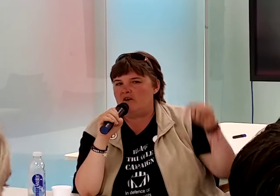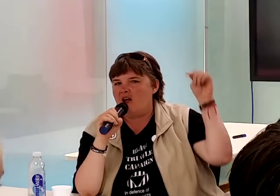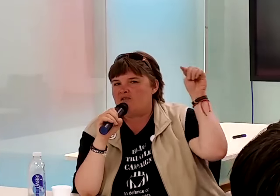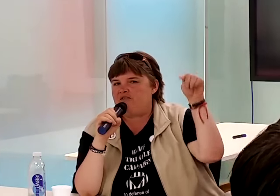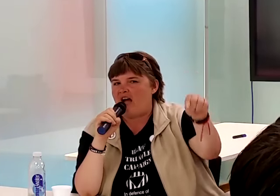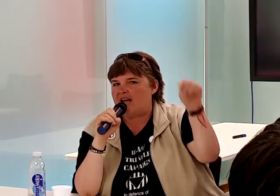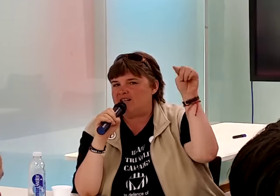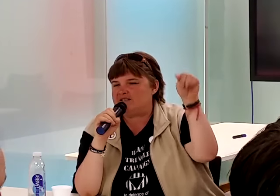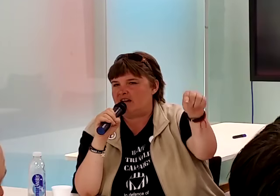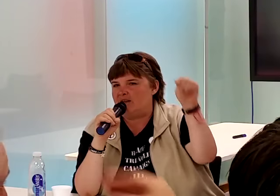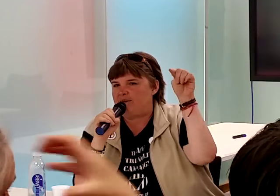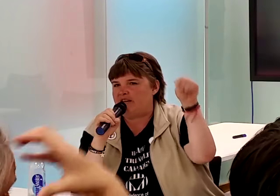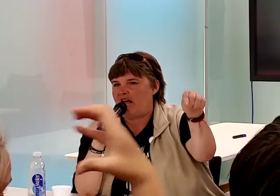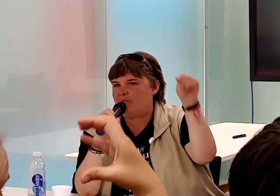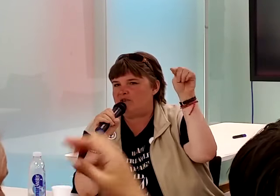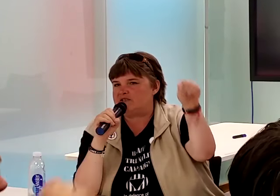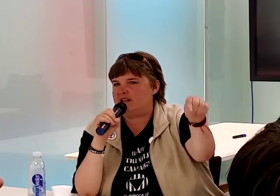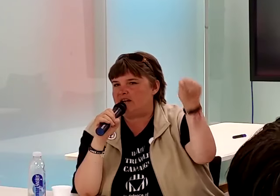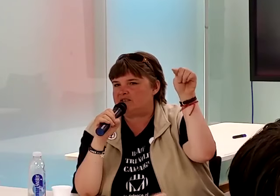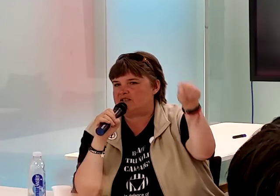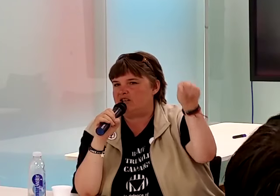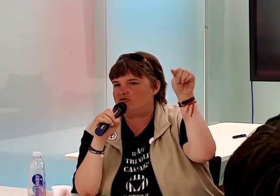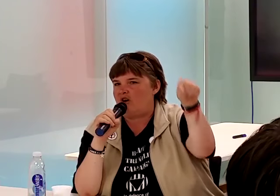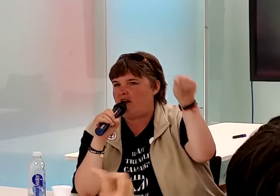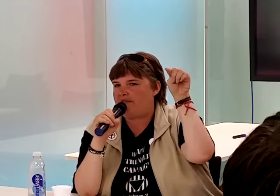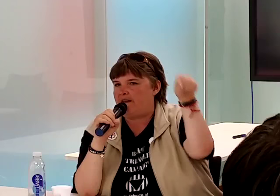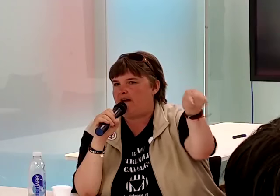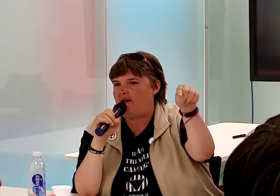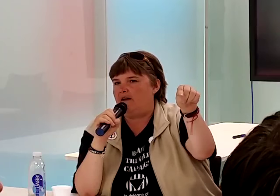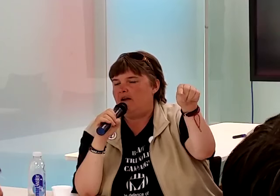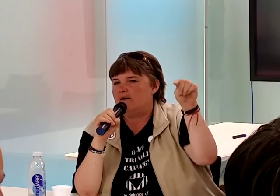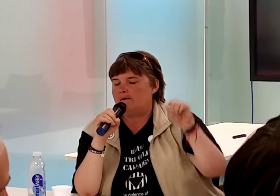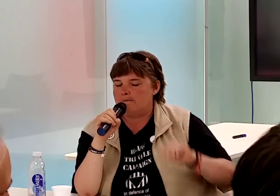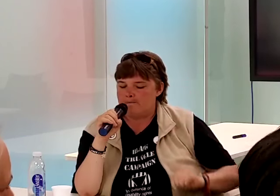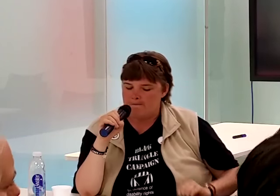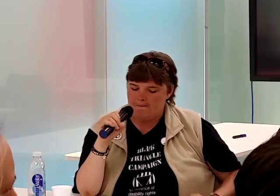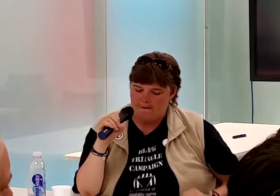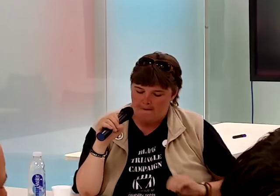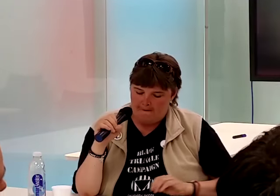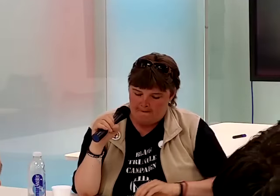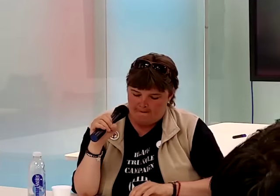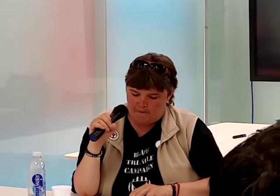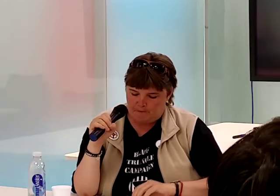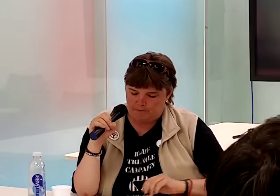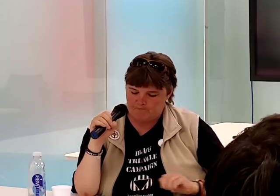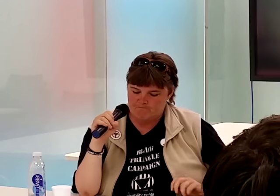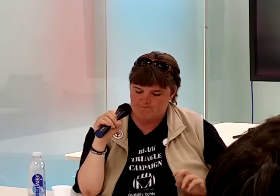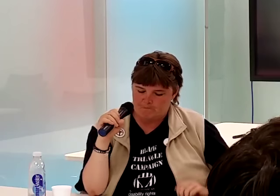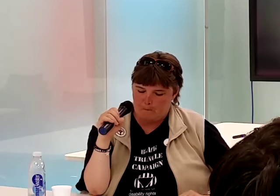Tory government. That is David Cameron's legacy right there.